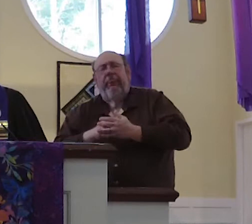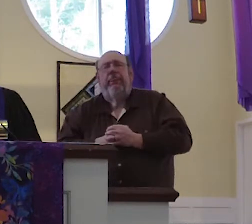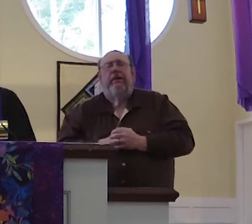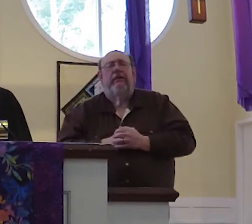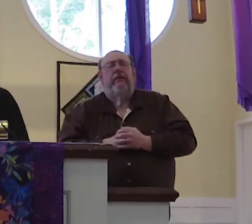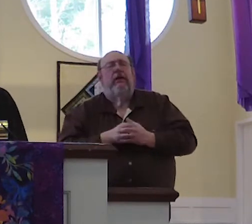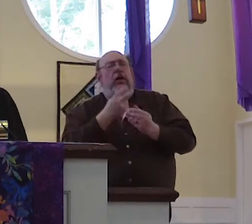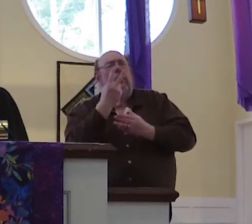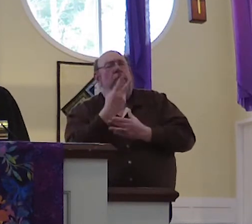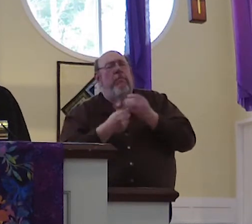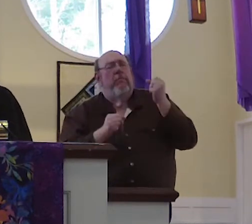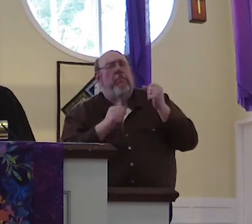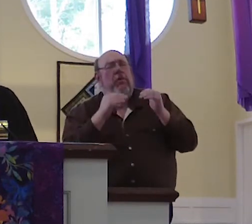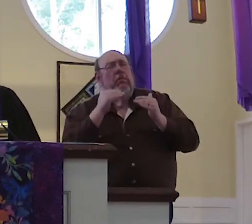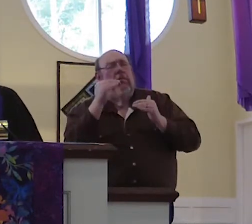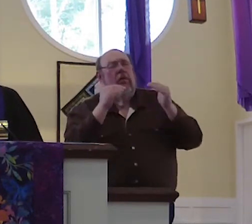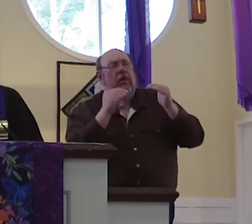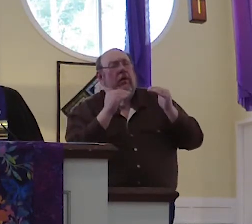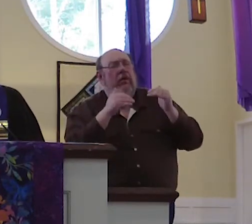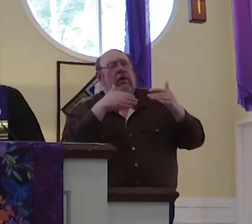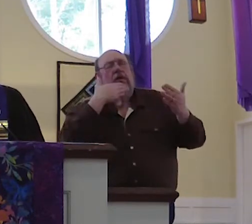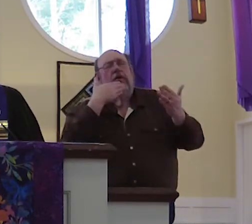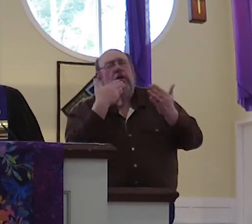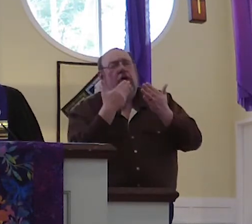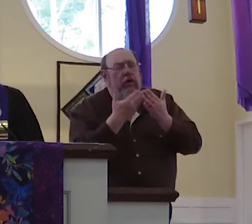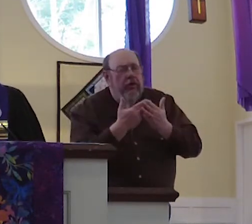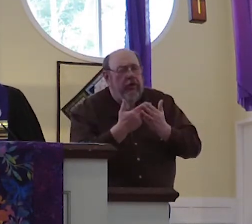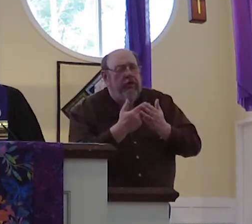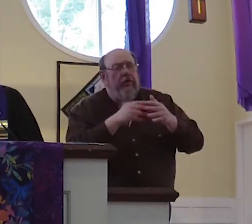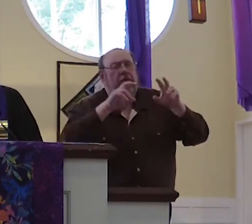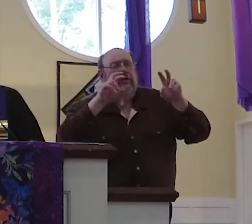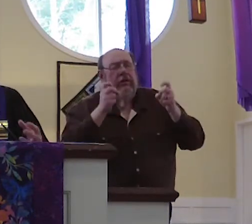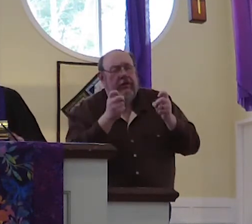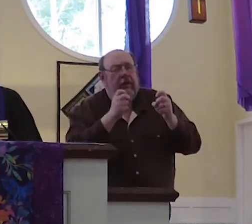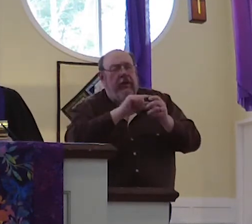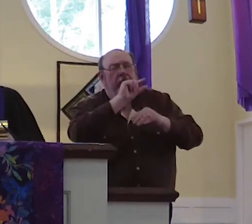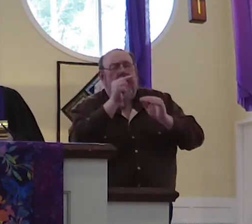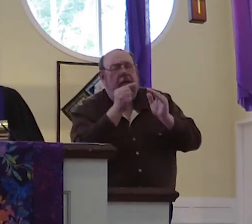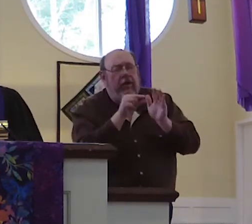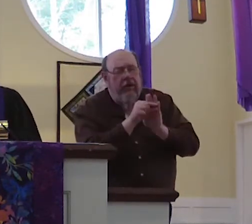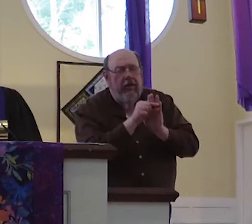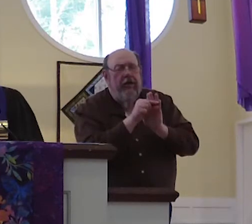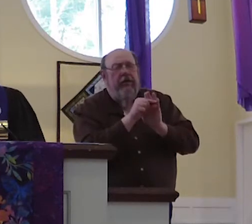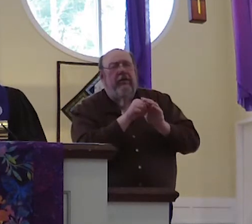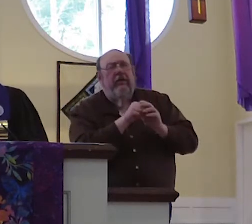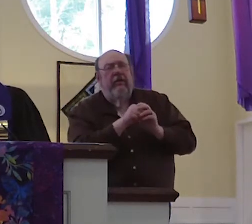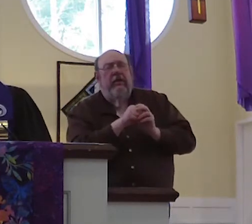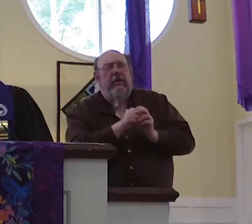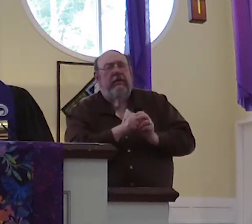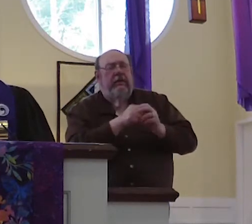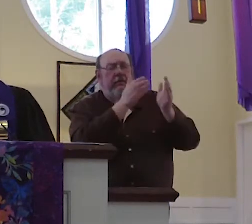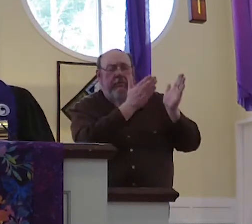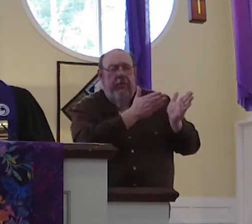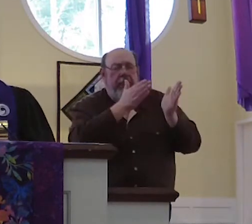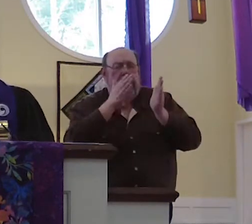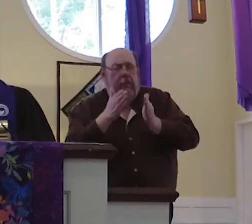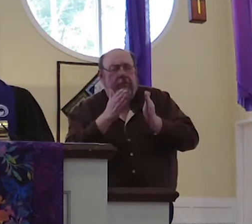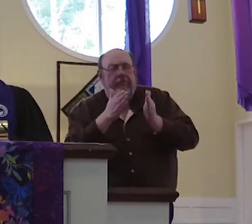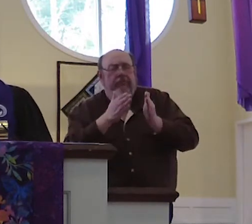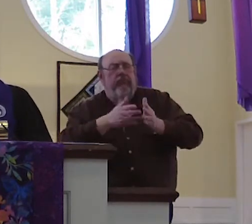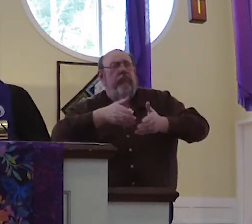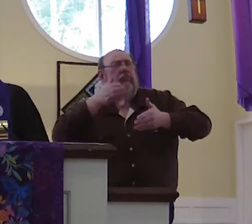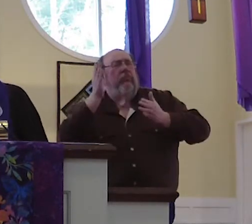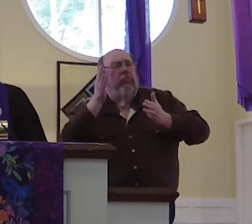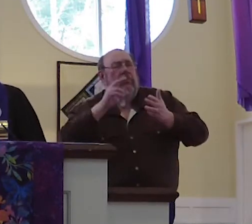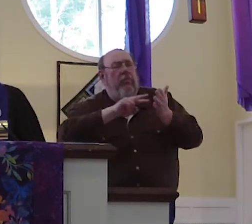Both versions have been said to be a good summary of the entire gospel, put together as a set of petitions meant to be